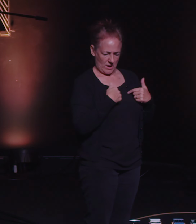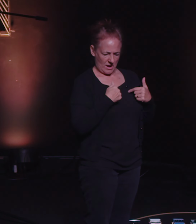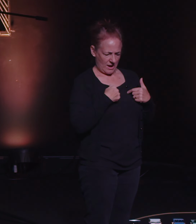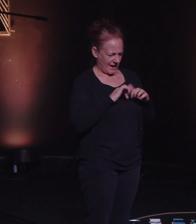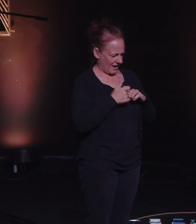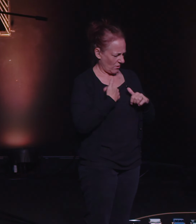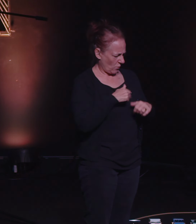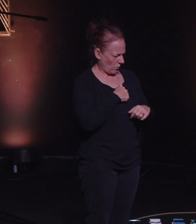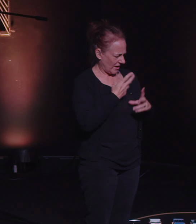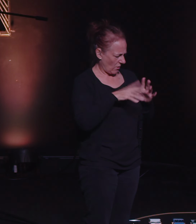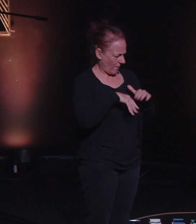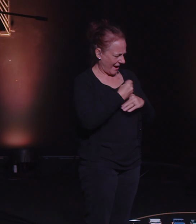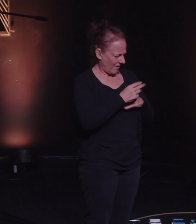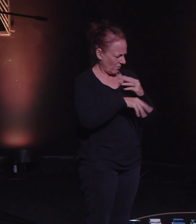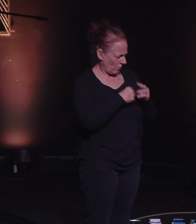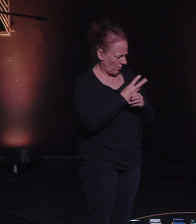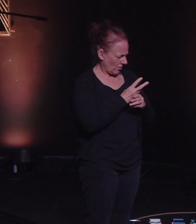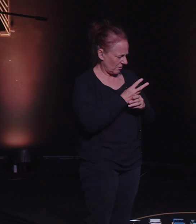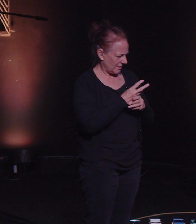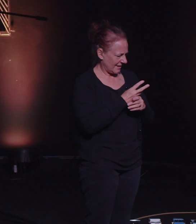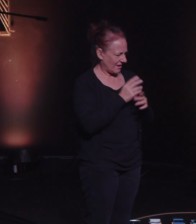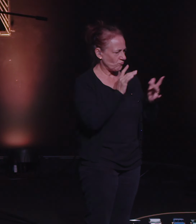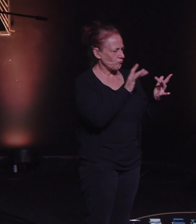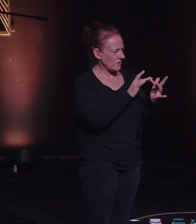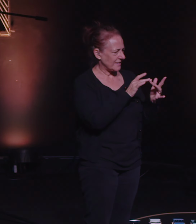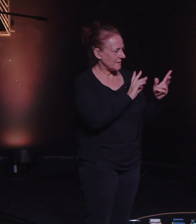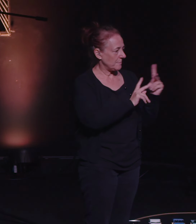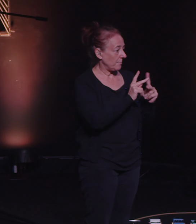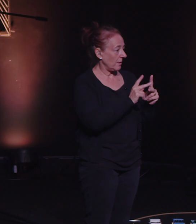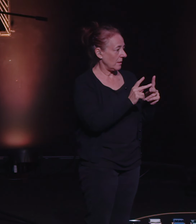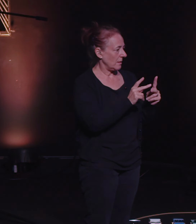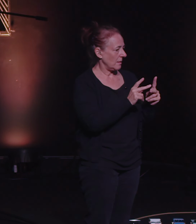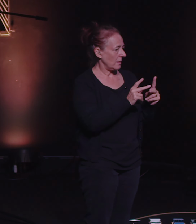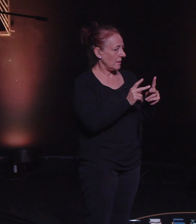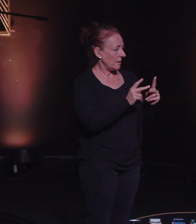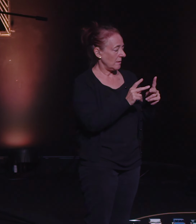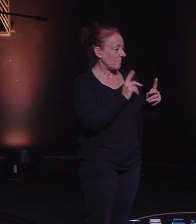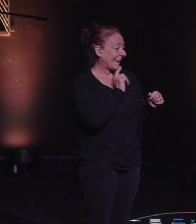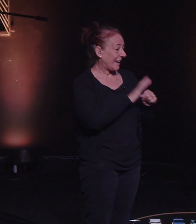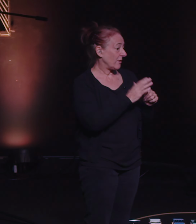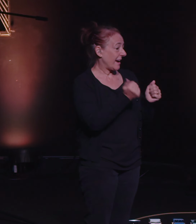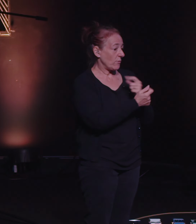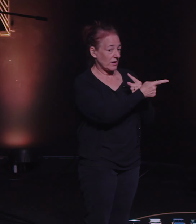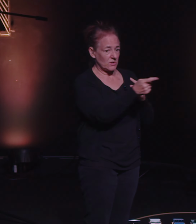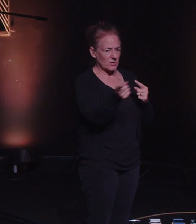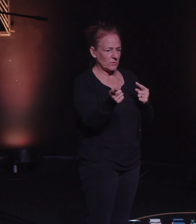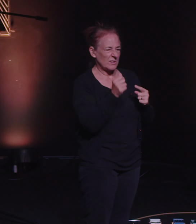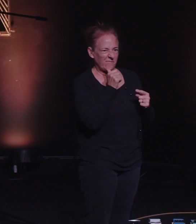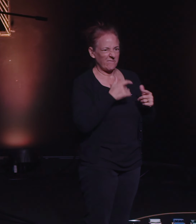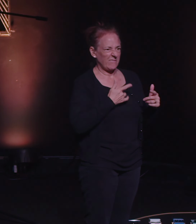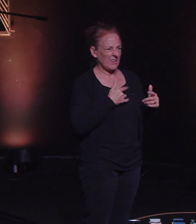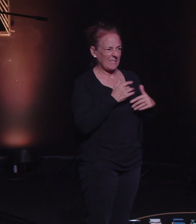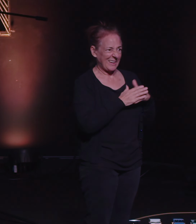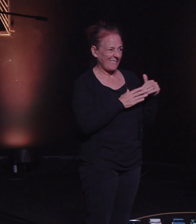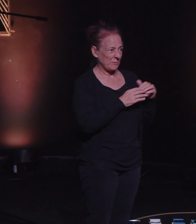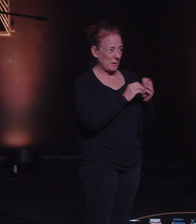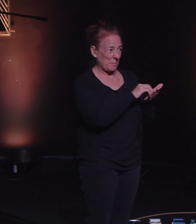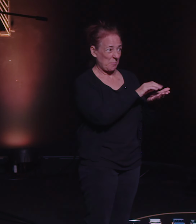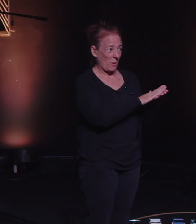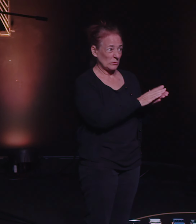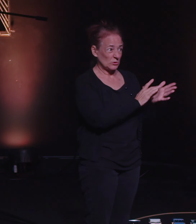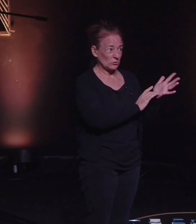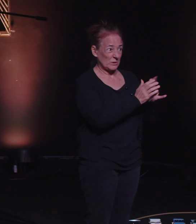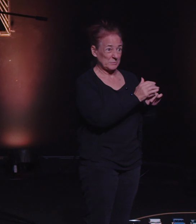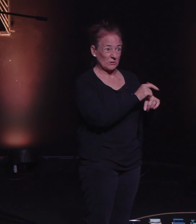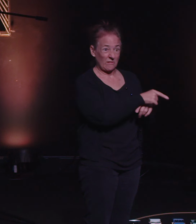How do we go out into this world and actually reach people? Because I guarantee you, everyone in here, for the most part, does not feel comfortable with that. There are some crazy